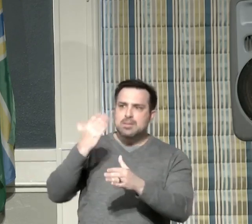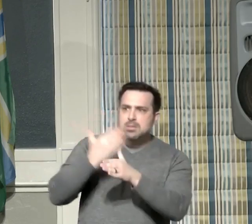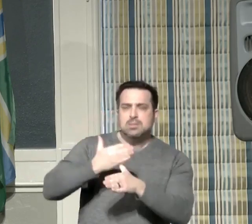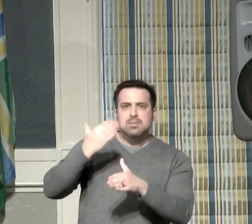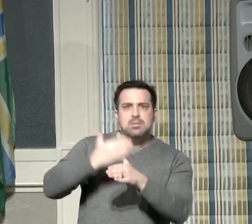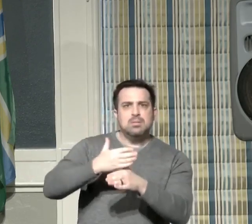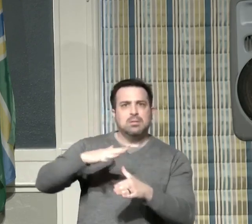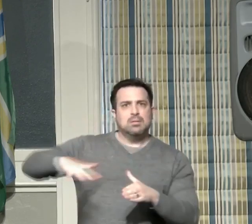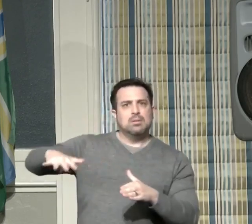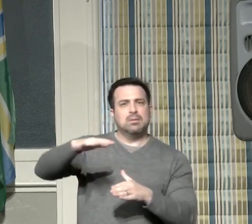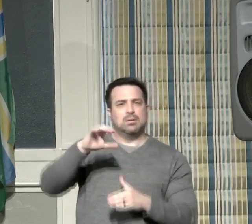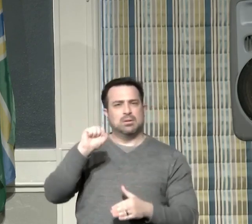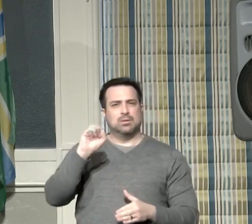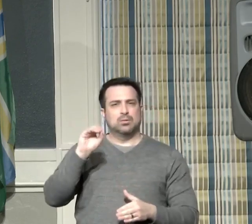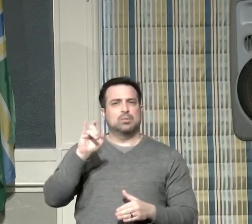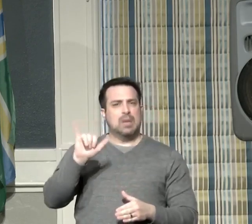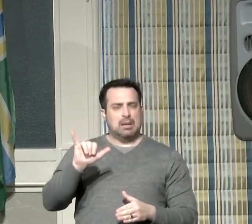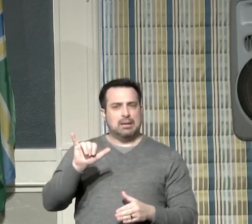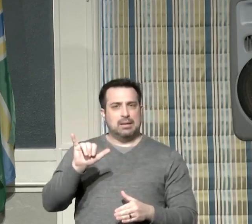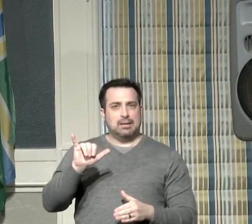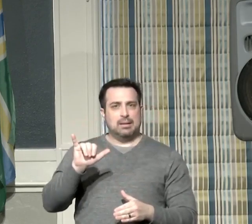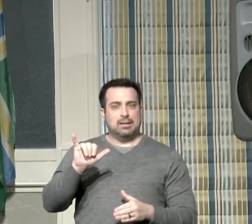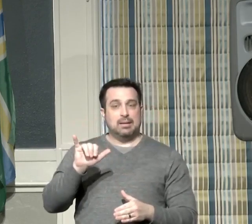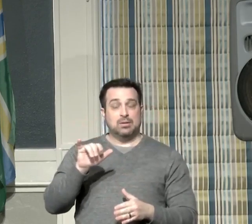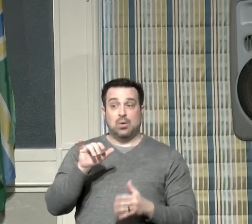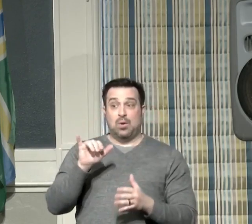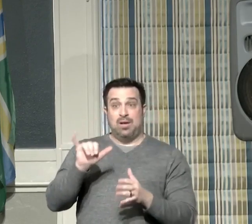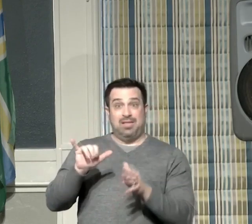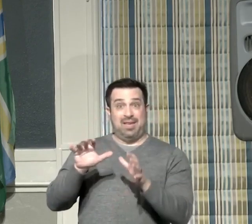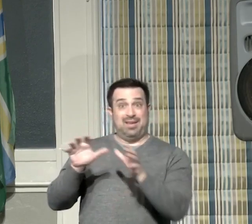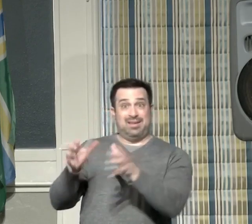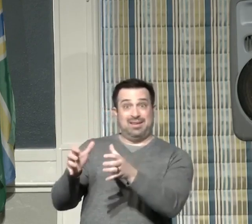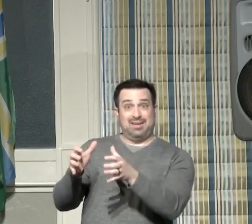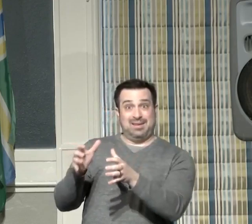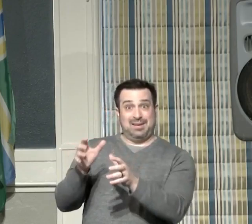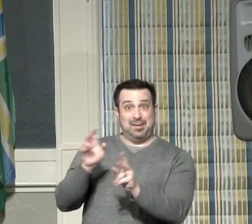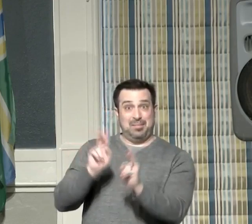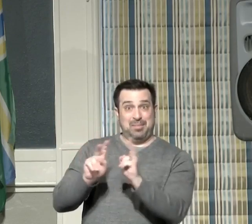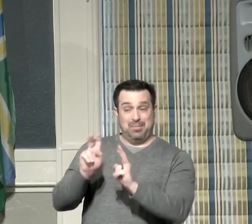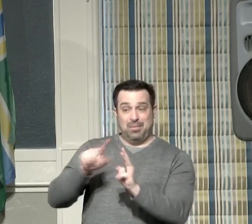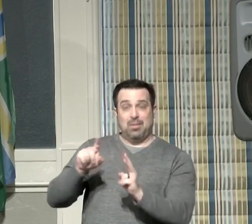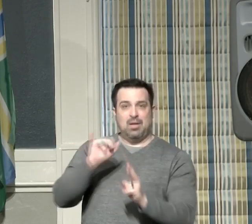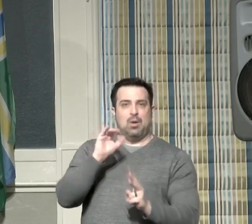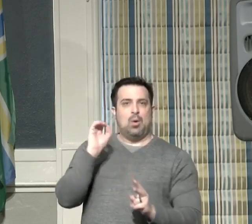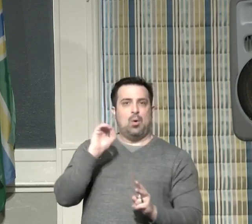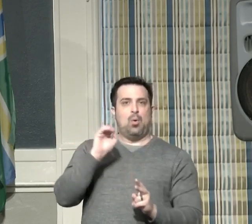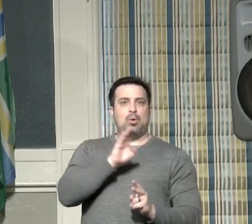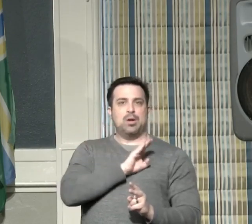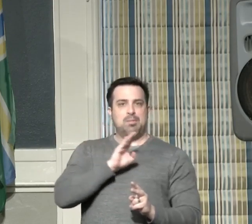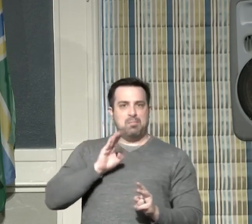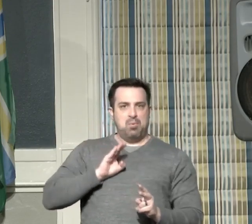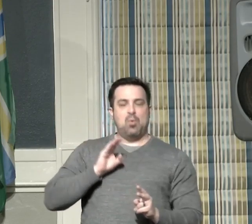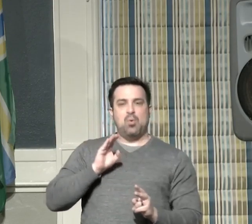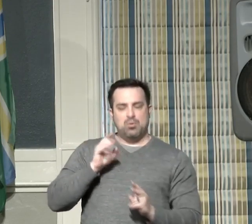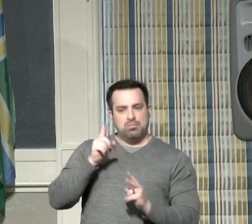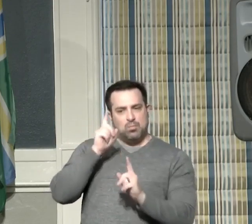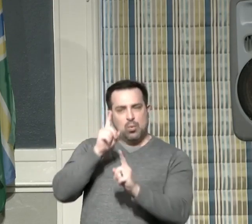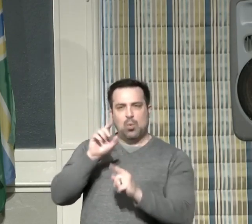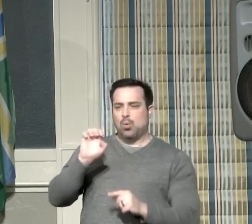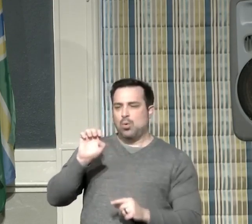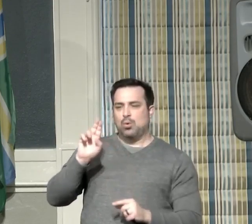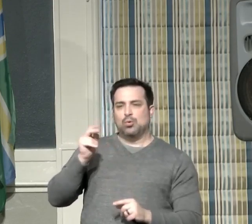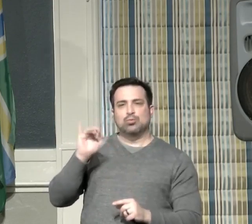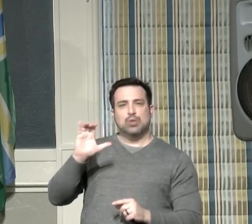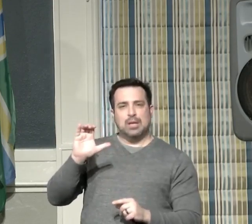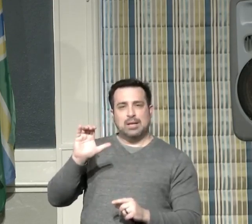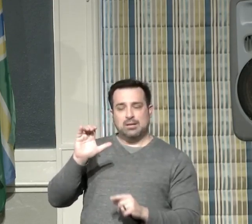This is a category of people who, for whom the Oregon Board of Eugenics was given the authority